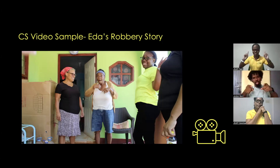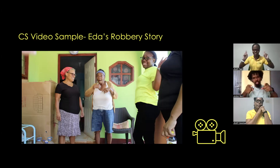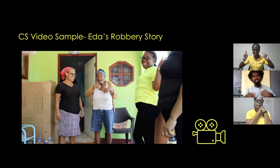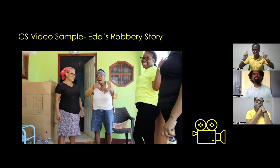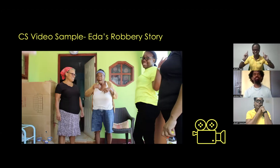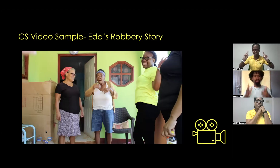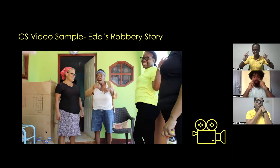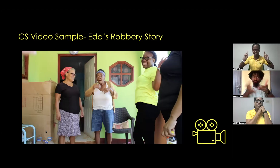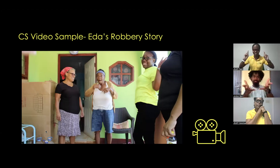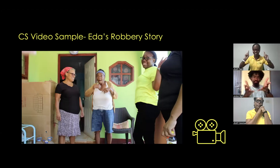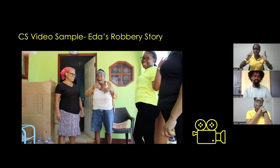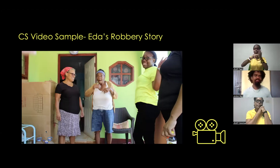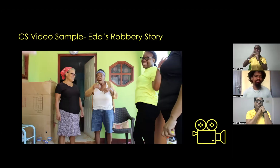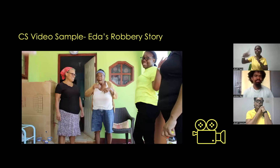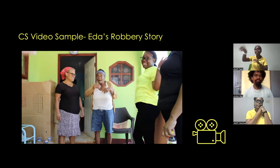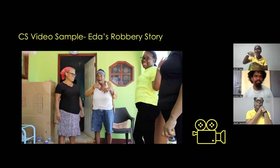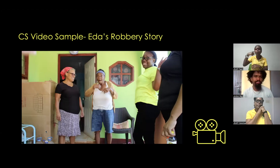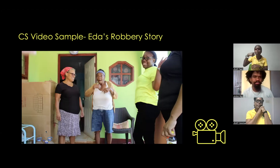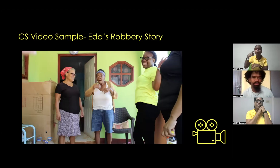Ready? No interpreting.